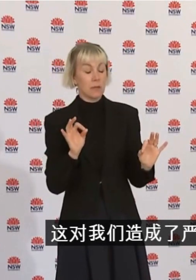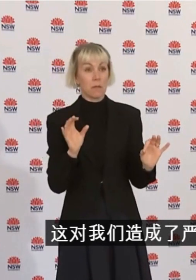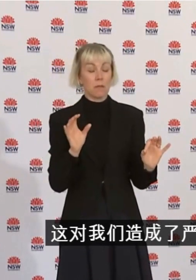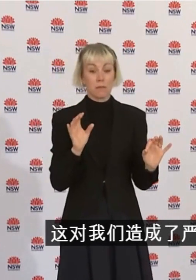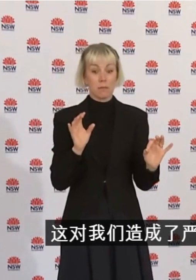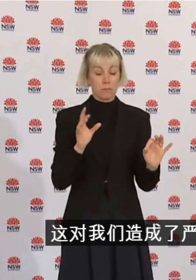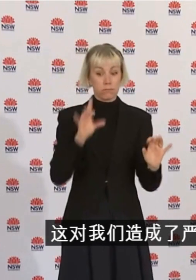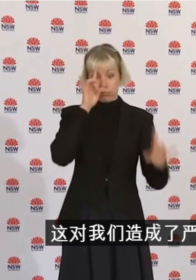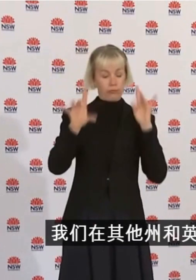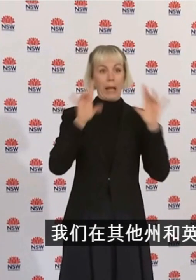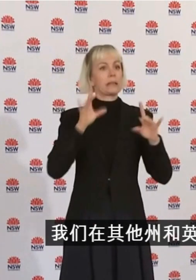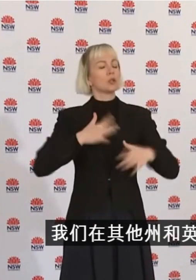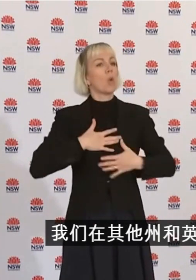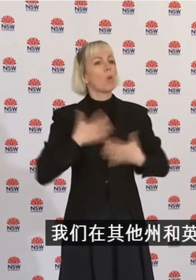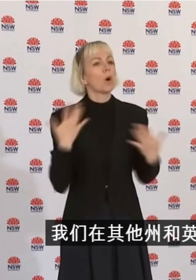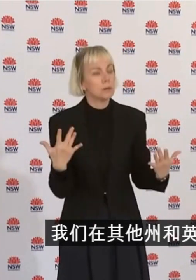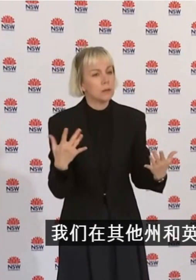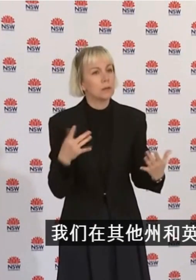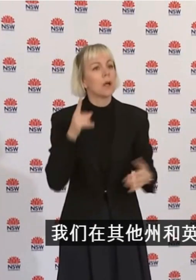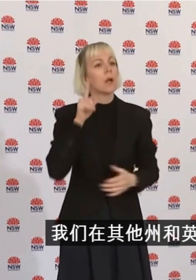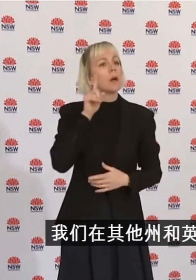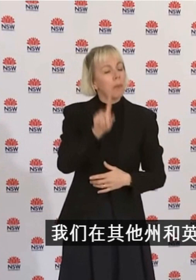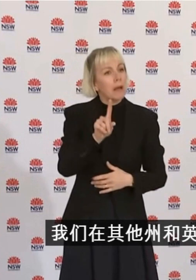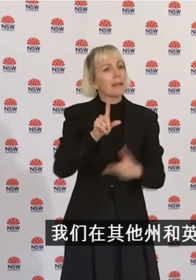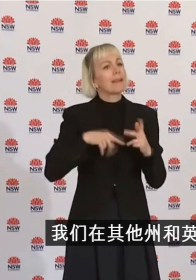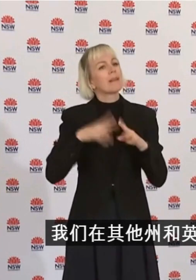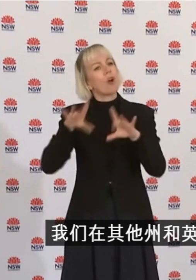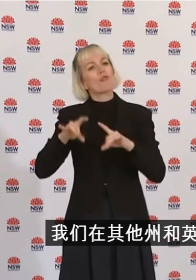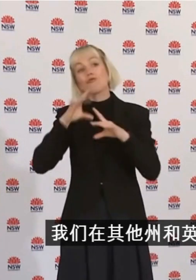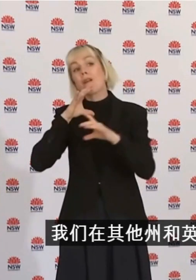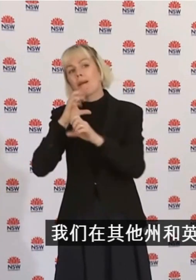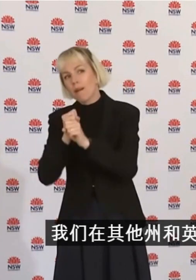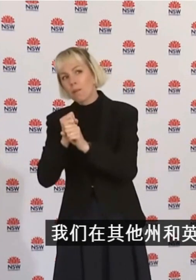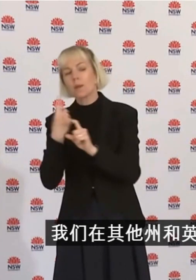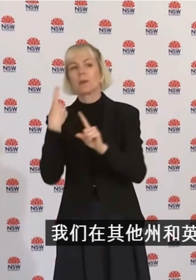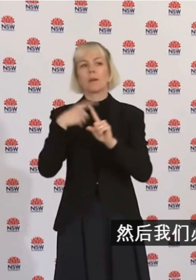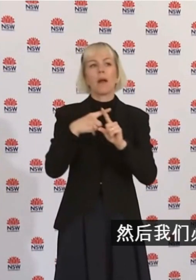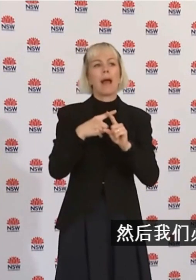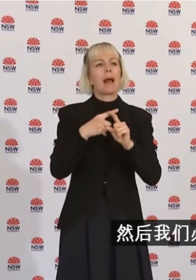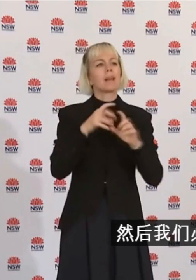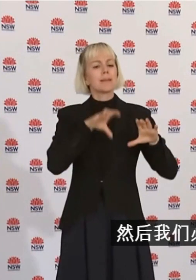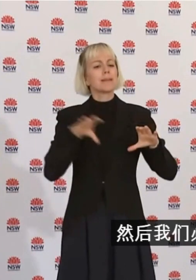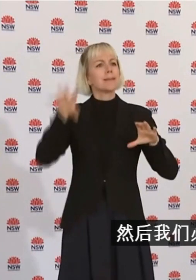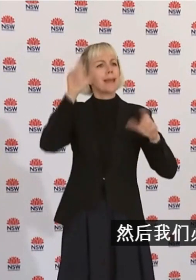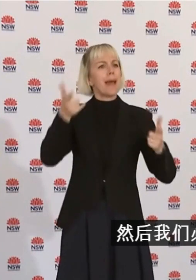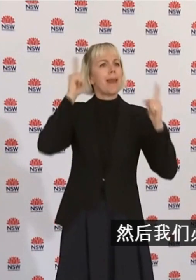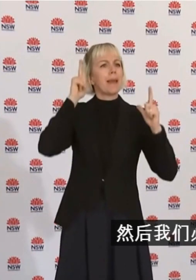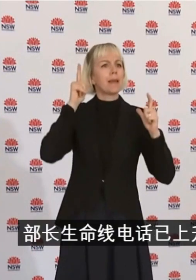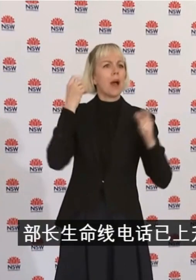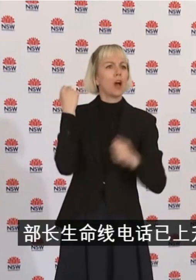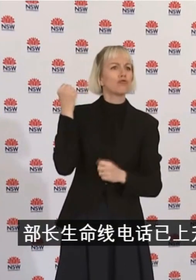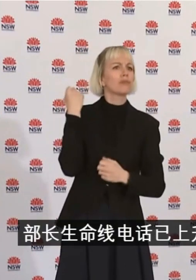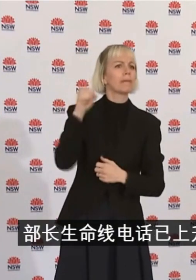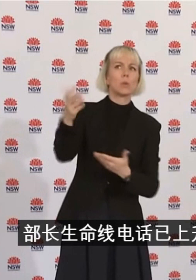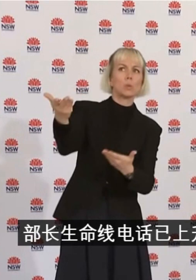But if that's what we're being handed by our friends in other states and in the Commonwealth, then we have to do what we have to